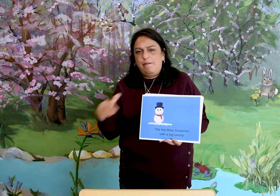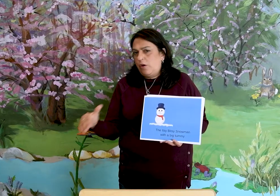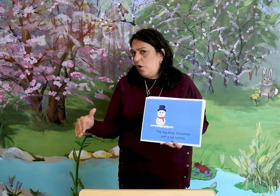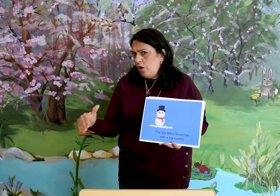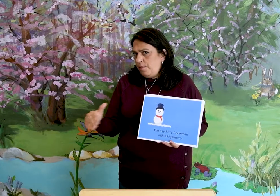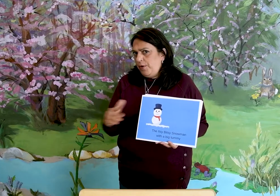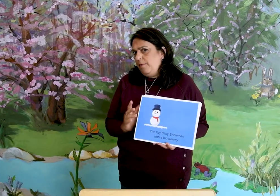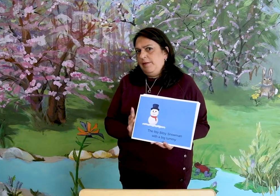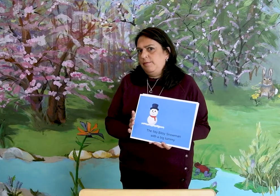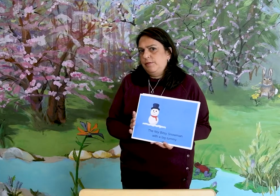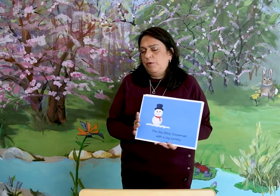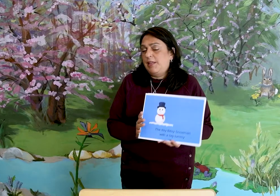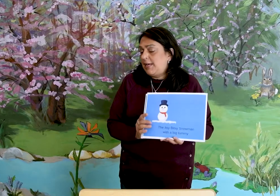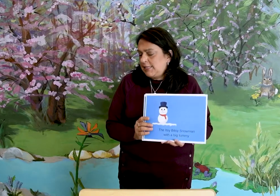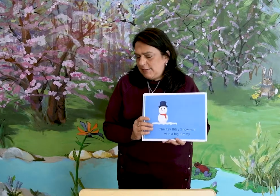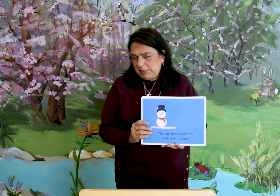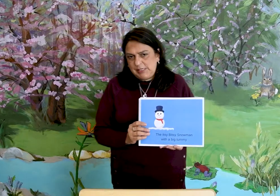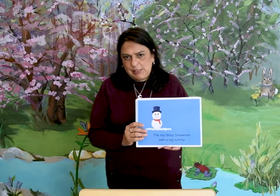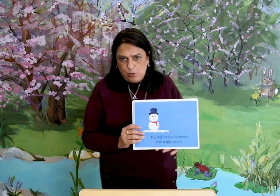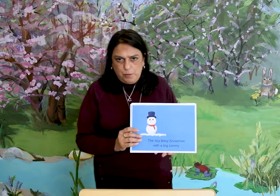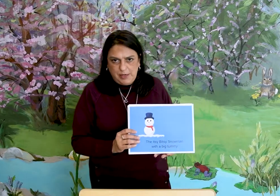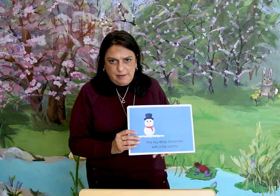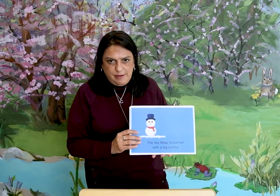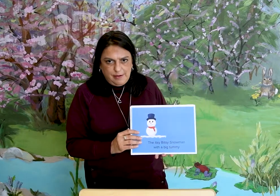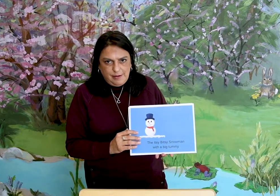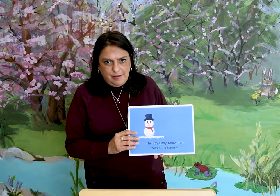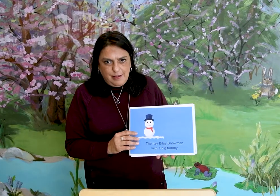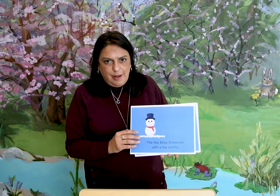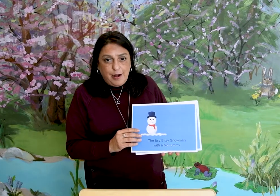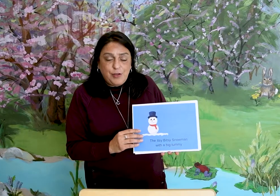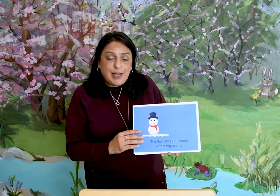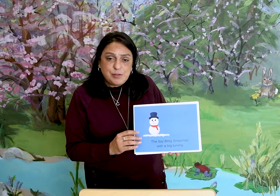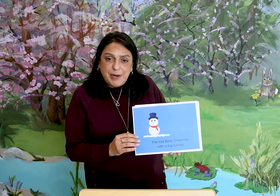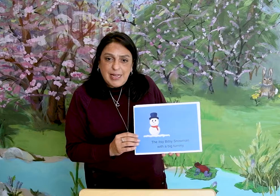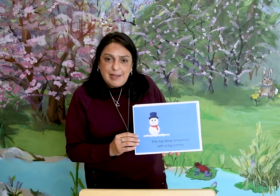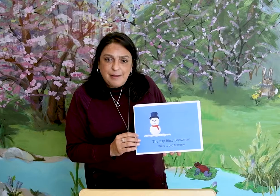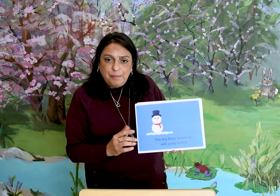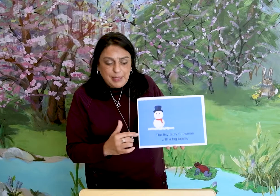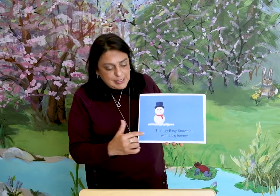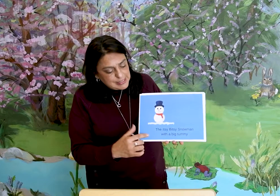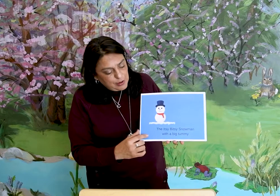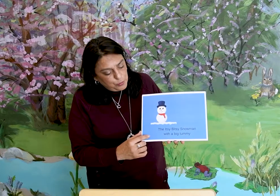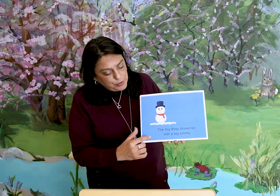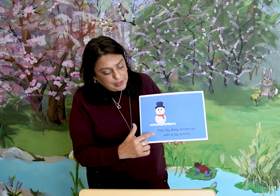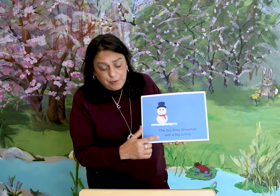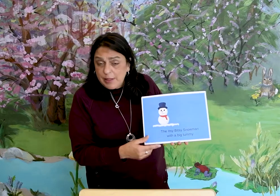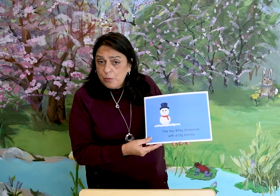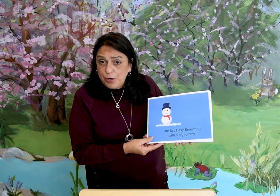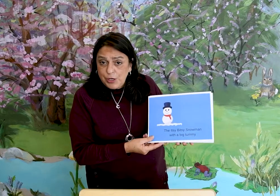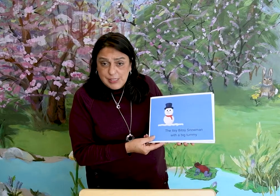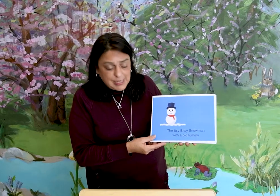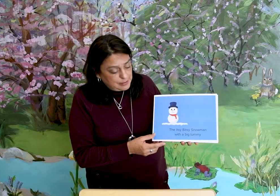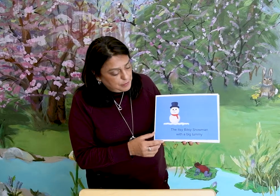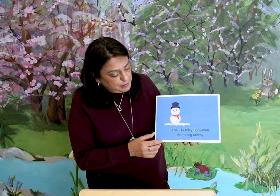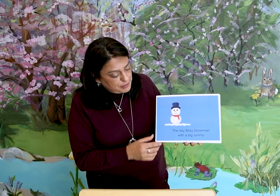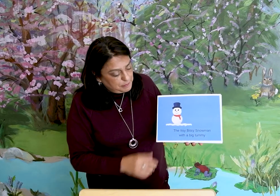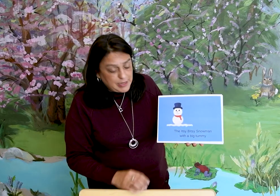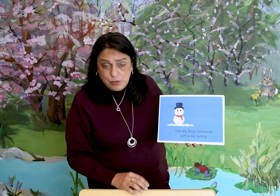no problems with the Itsy Bitsy Snowman. Are you guys ready? Please, I hope you can read the words at the bottom of the page with